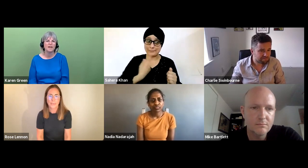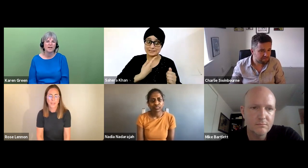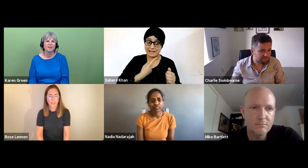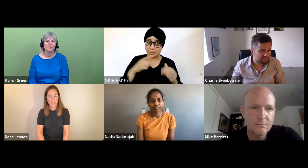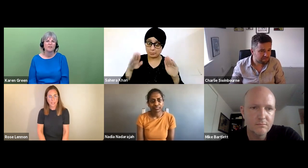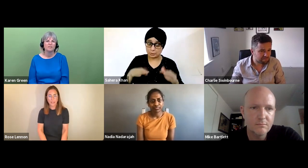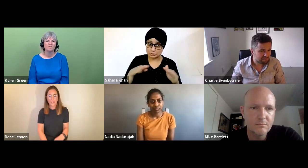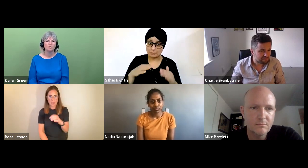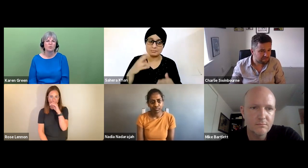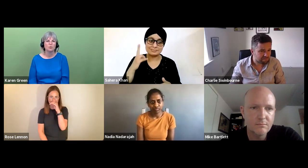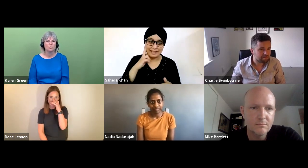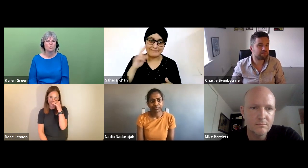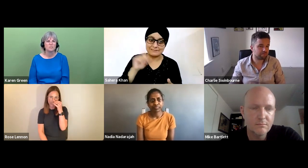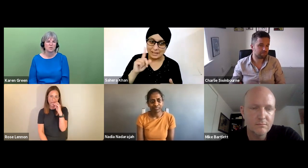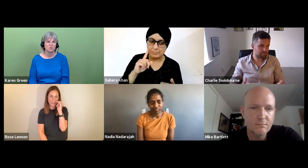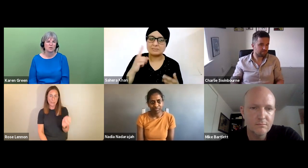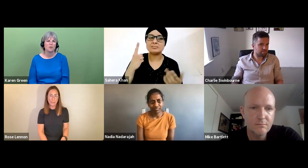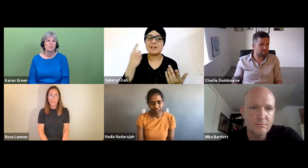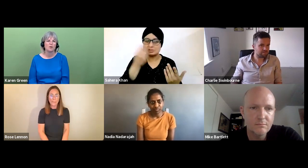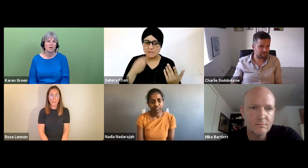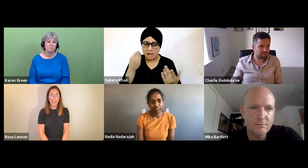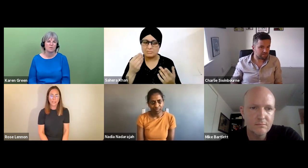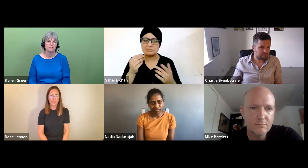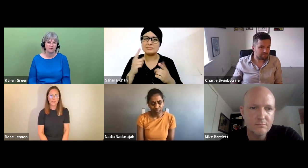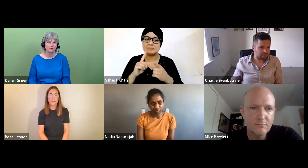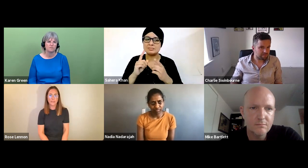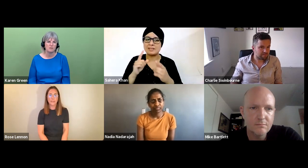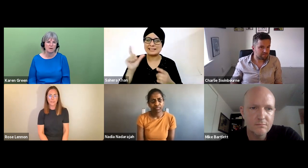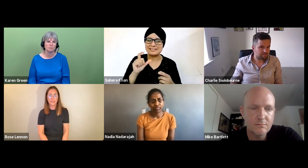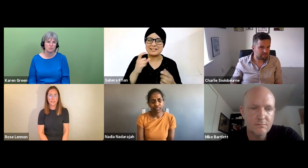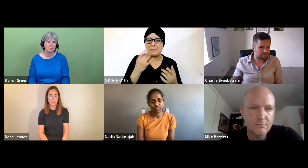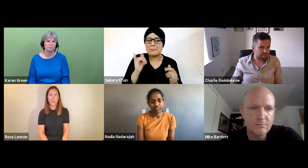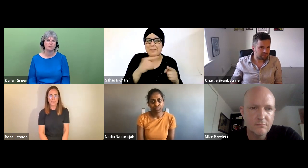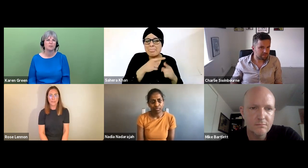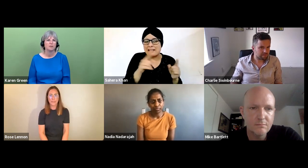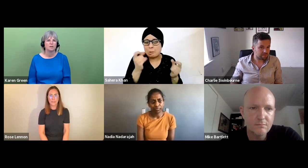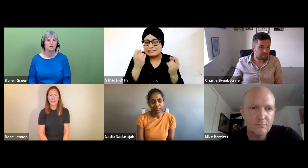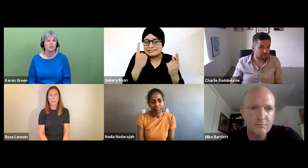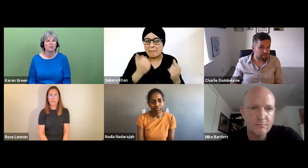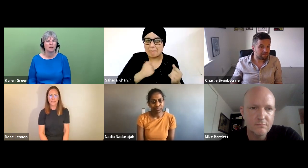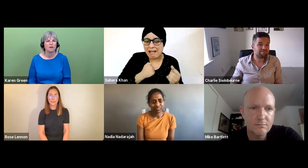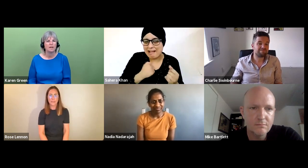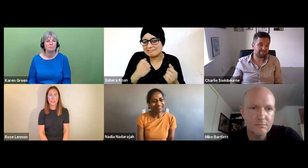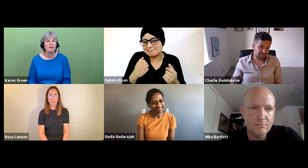Yeah. Also, I'm a deaf female Muslim. and maybe they